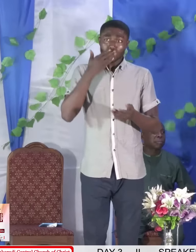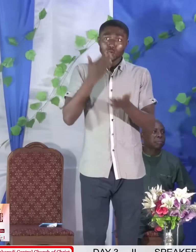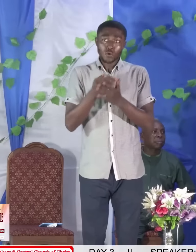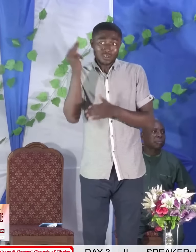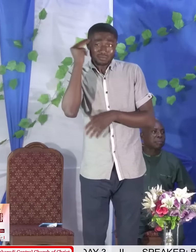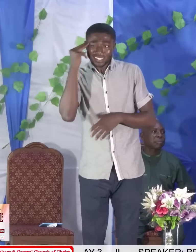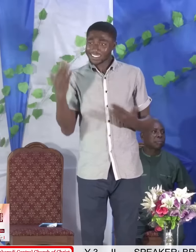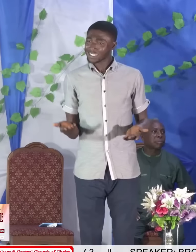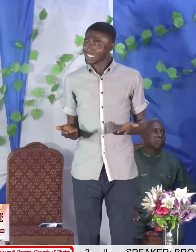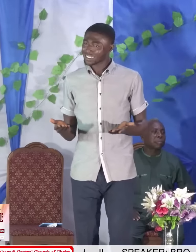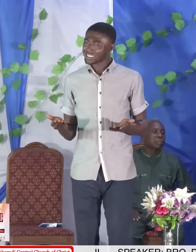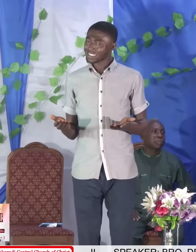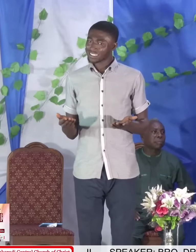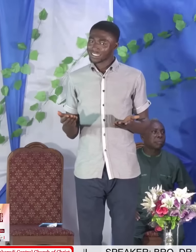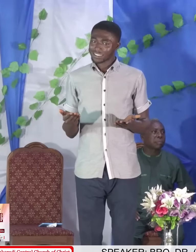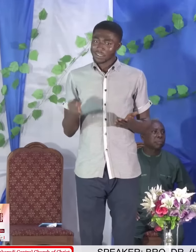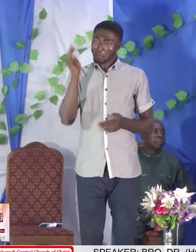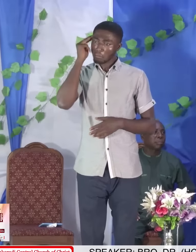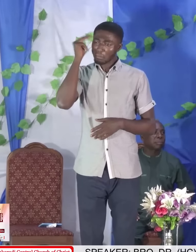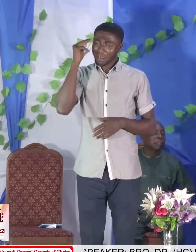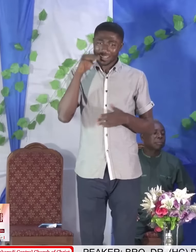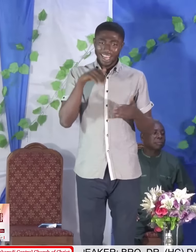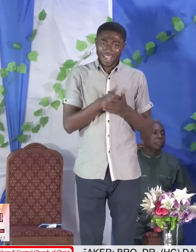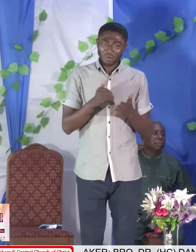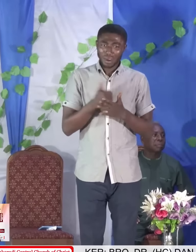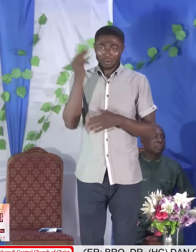dia ntetee ene ye ntetee ho saa no